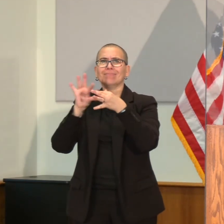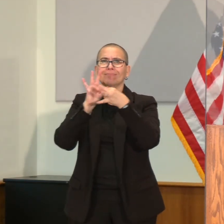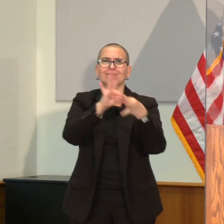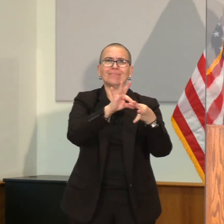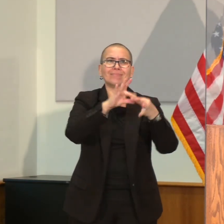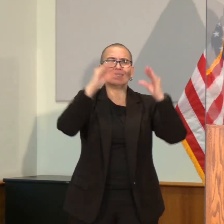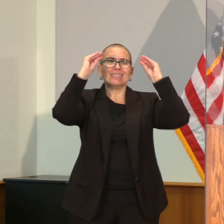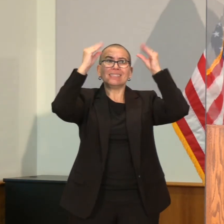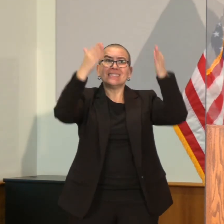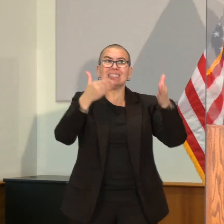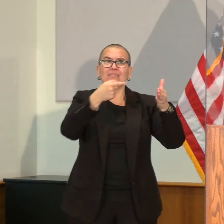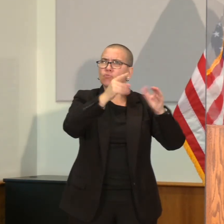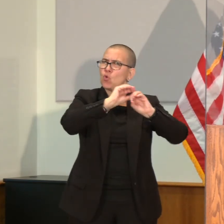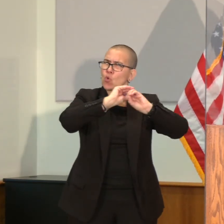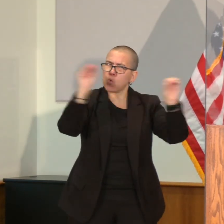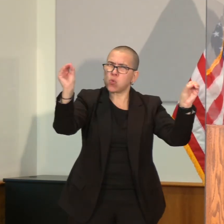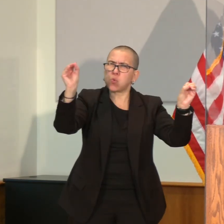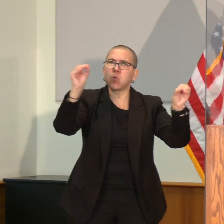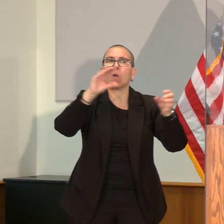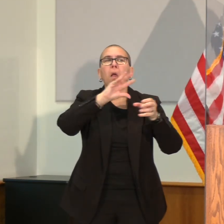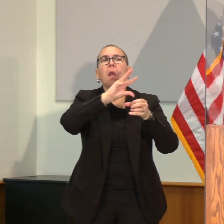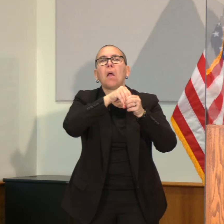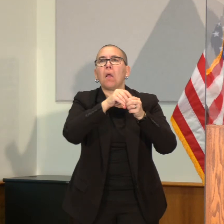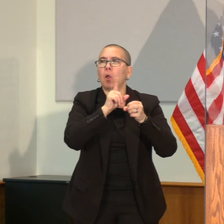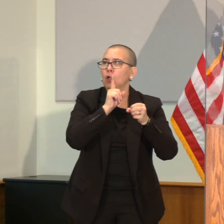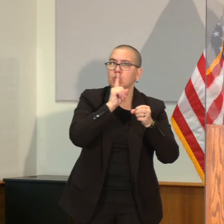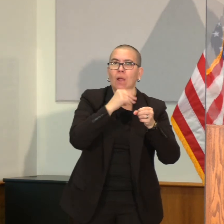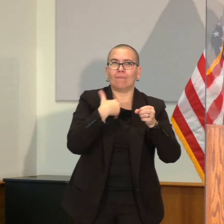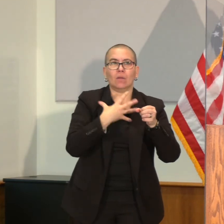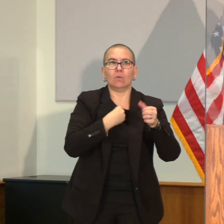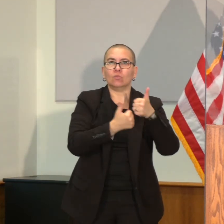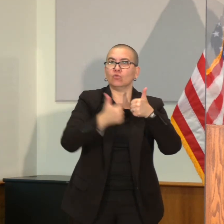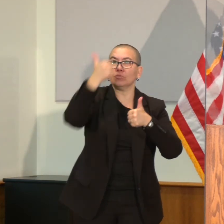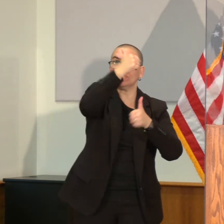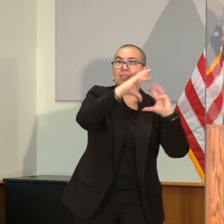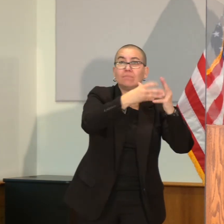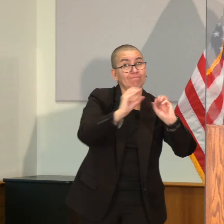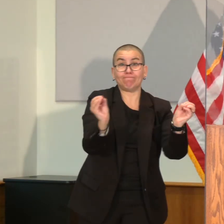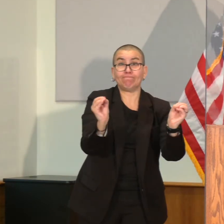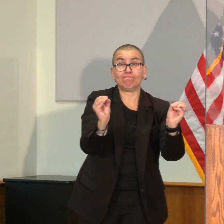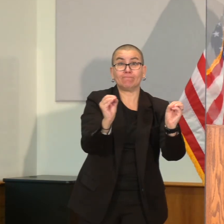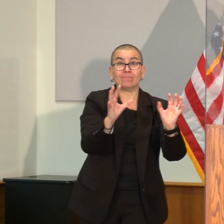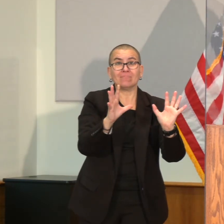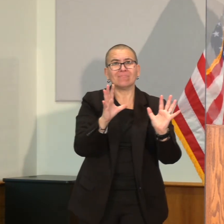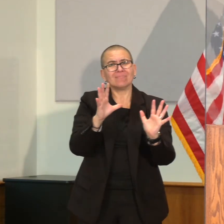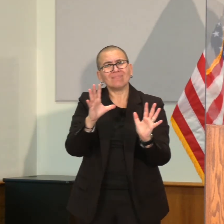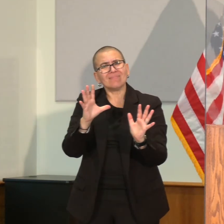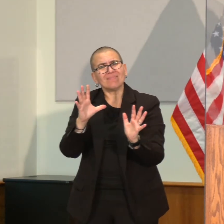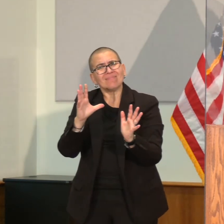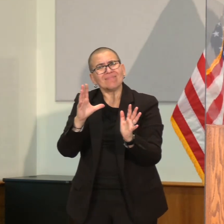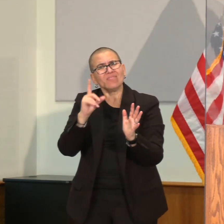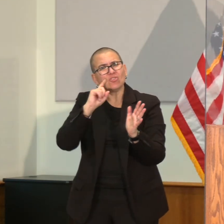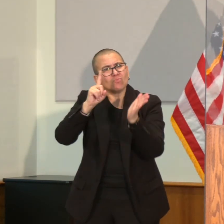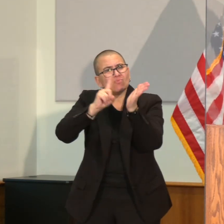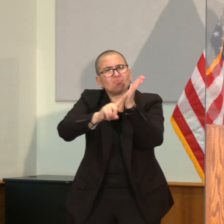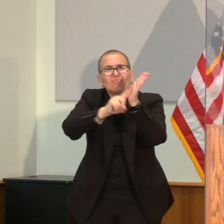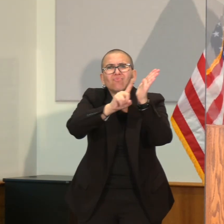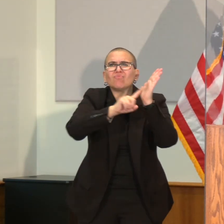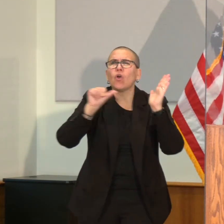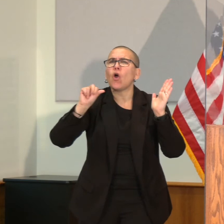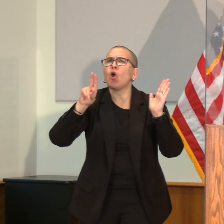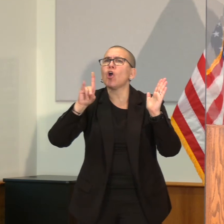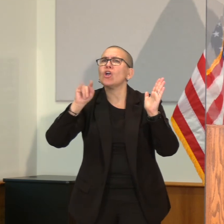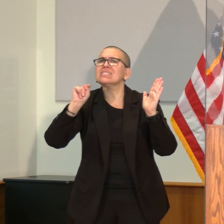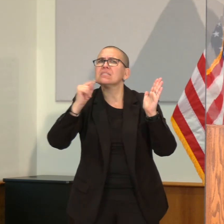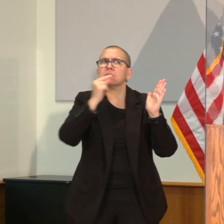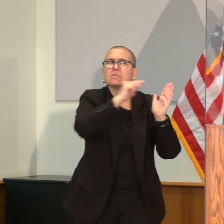those are dealt with too. So I do think there needs to be a process. There needs to be due process for everybody. But you heard our intelligence folks talk